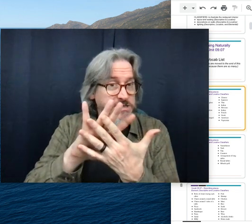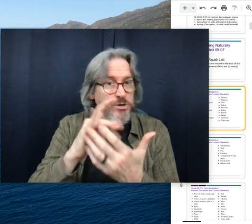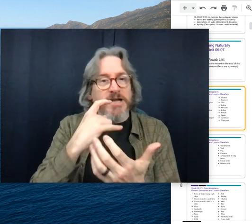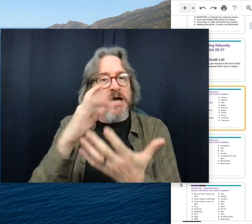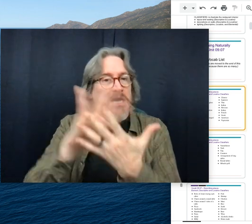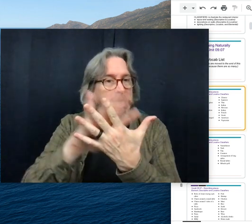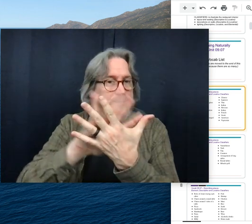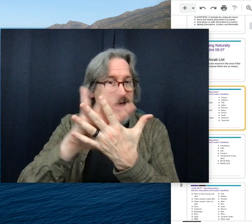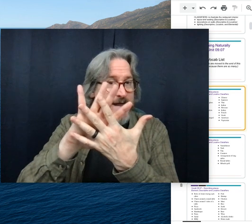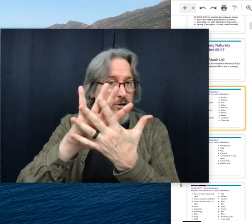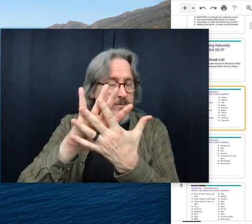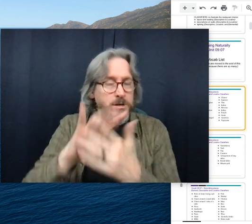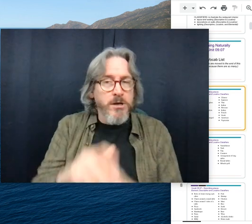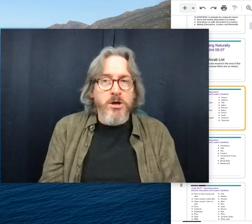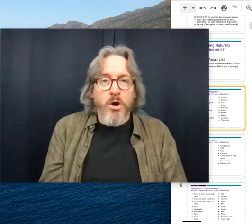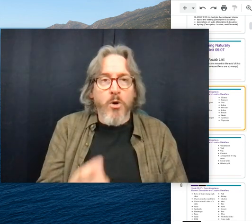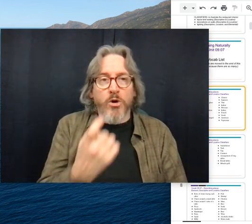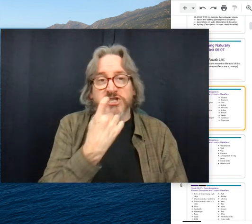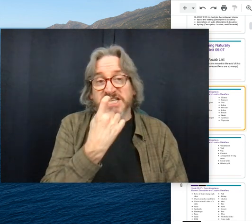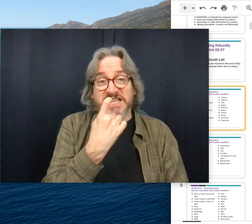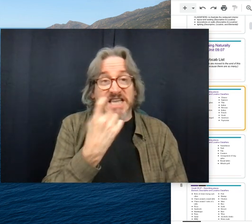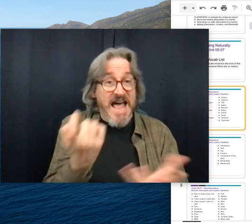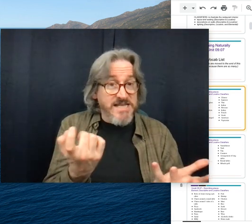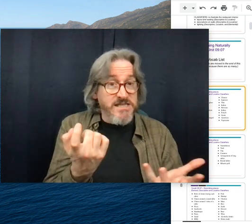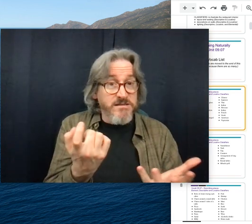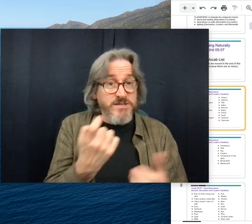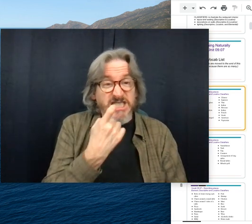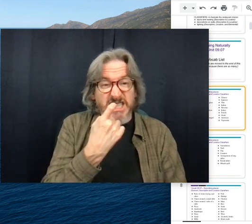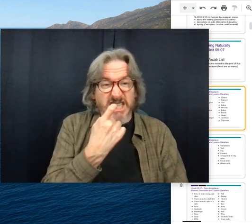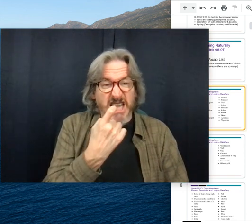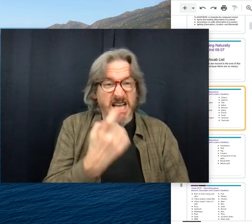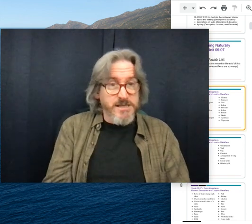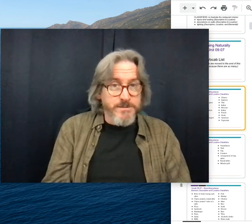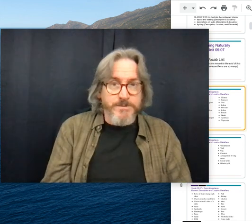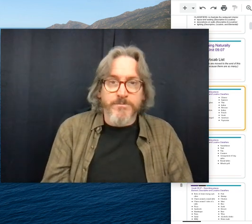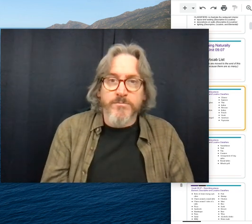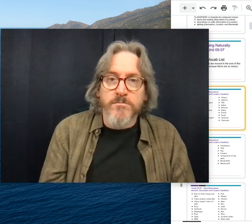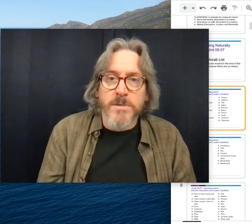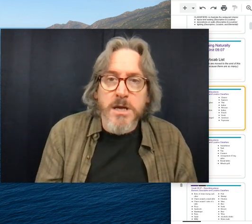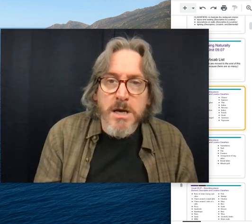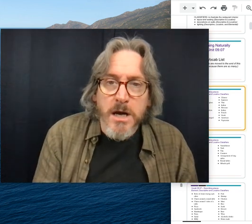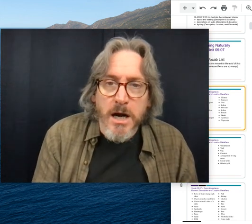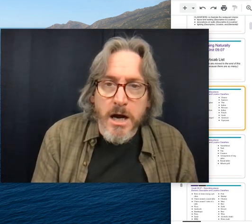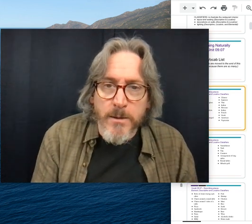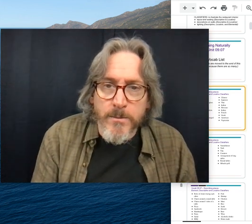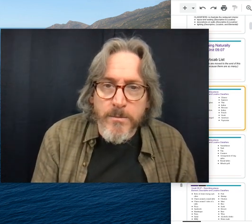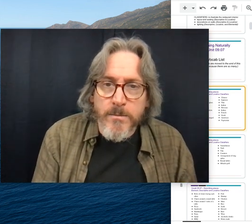Glass, so like a glass panel, or just glass.